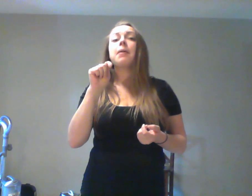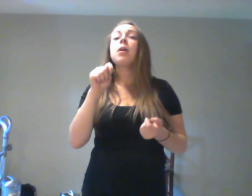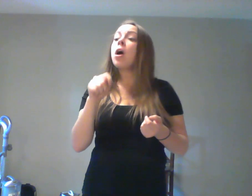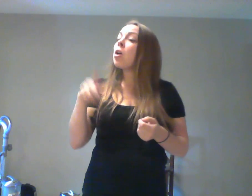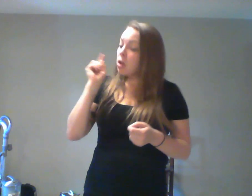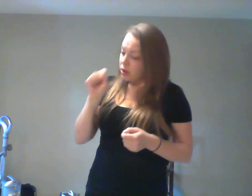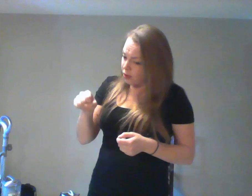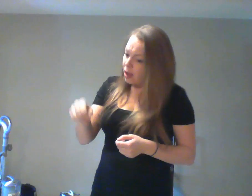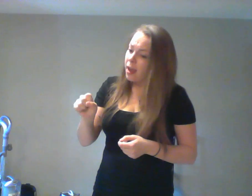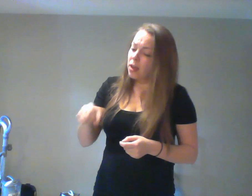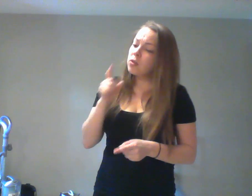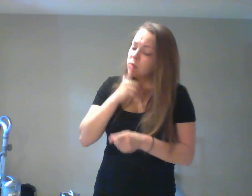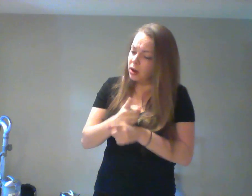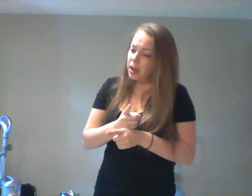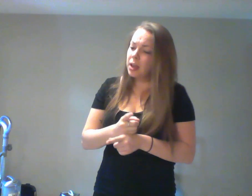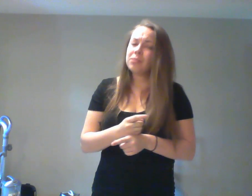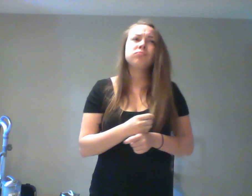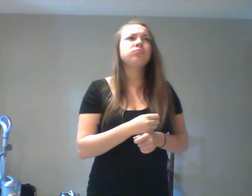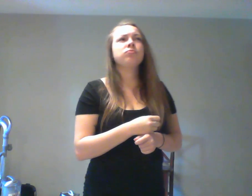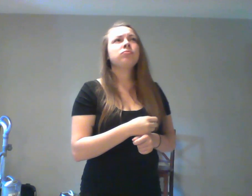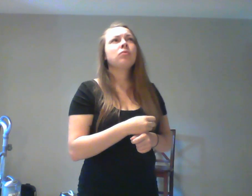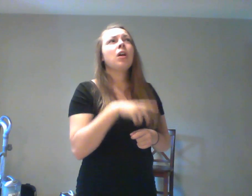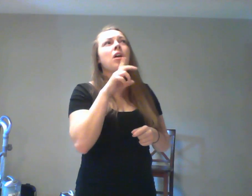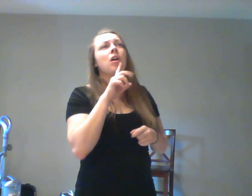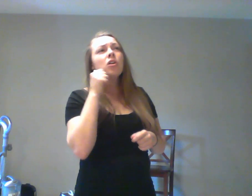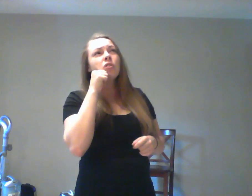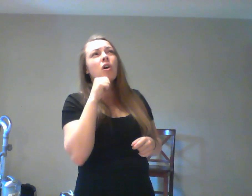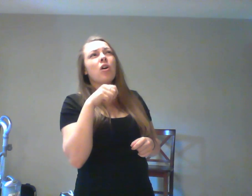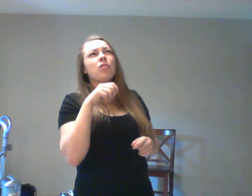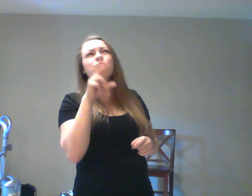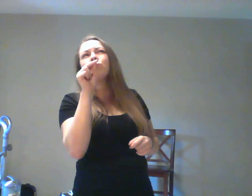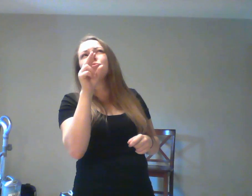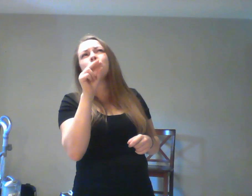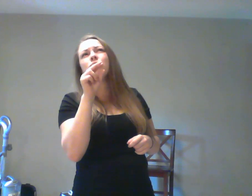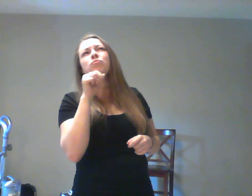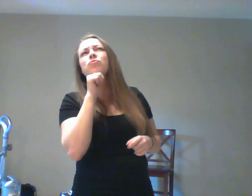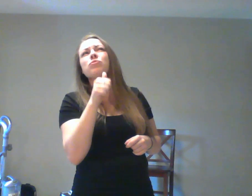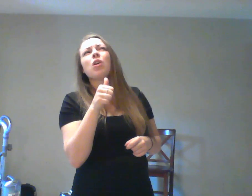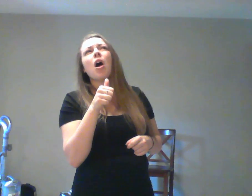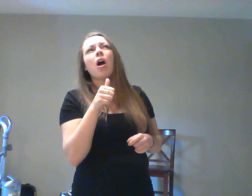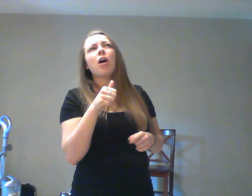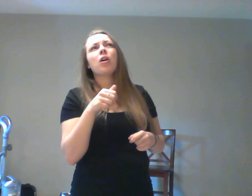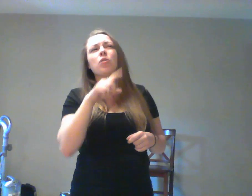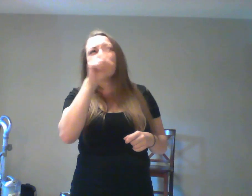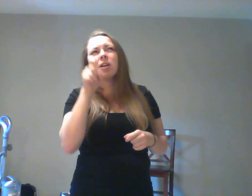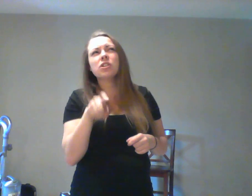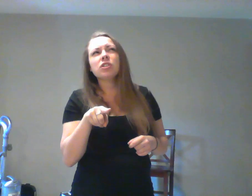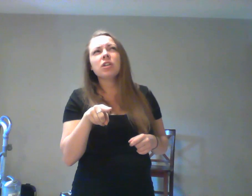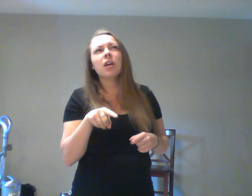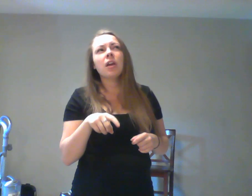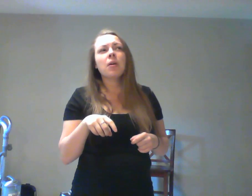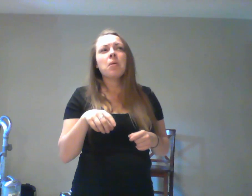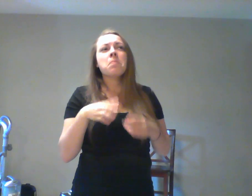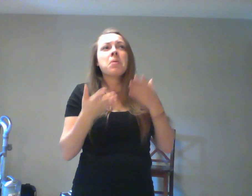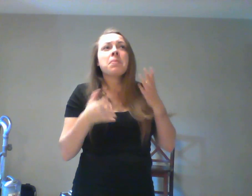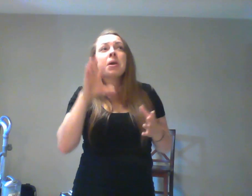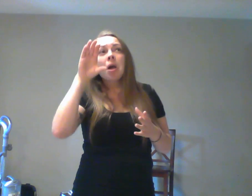doesn't have to be a question. It could just be a statement. It could be a comment. It could be a statement. Very good, Em. It could be what pops in my